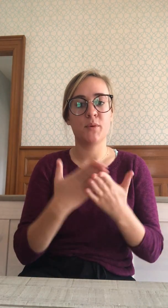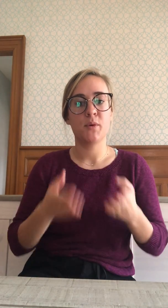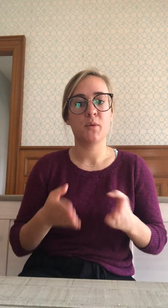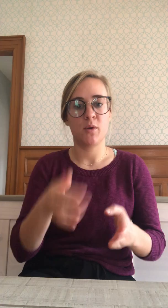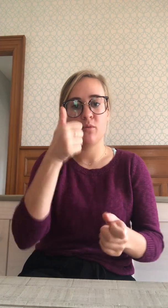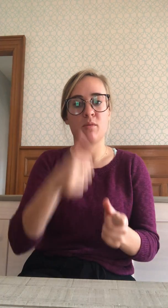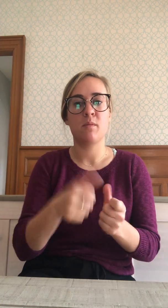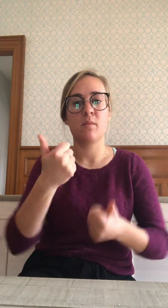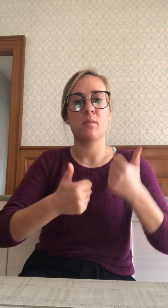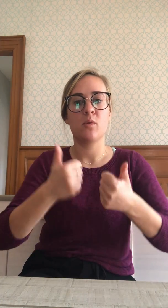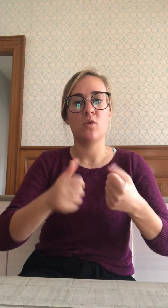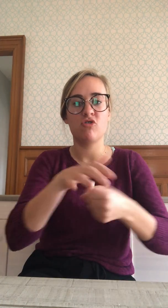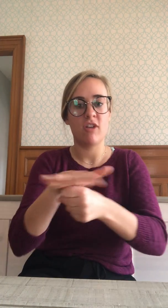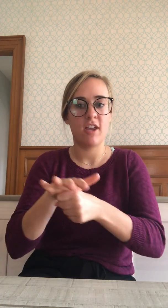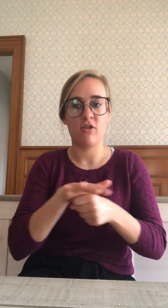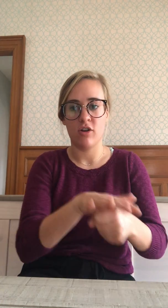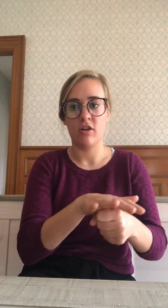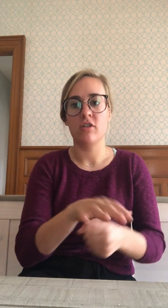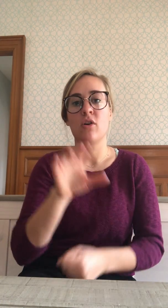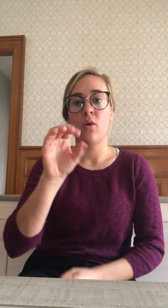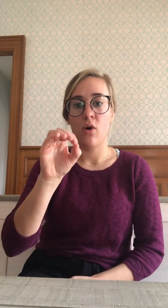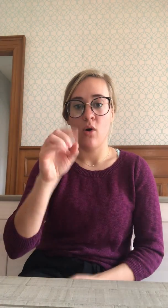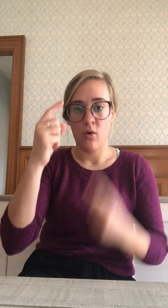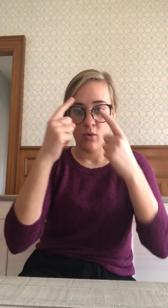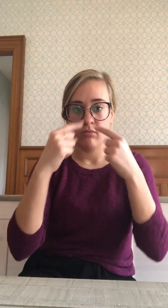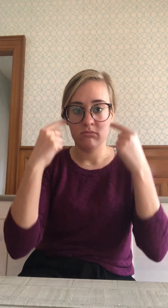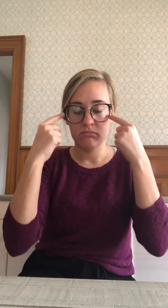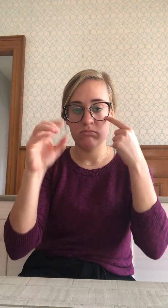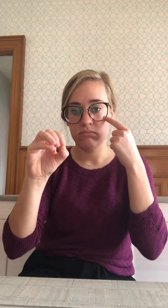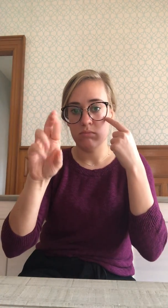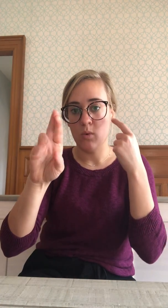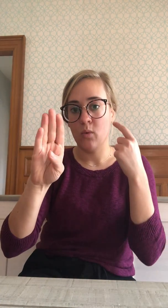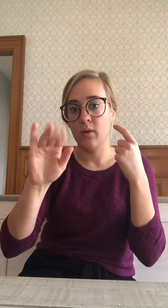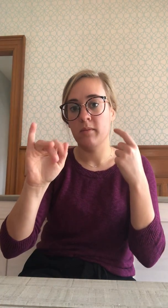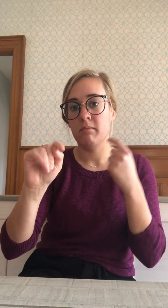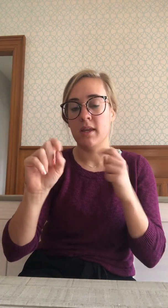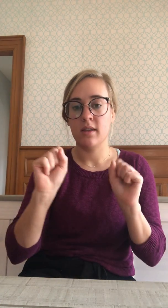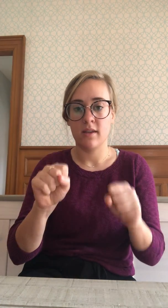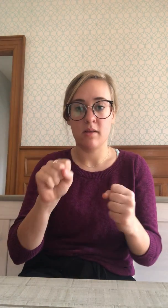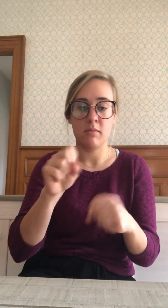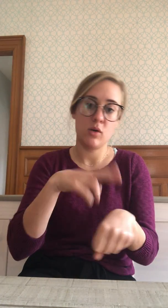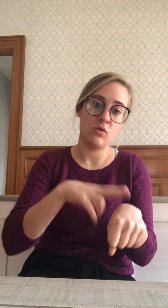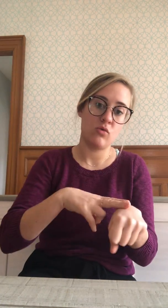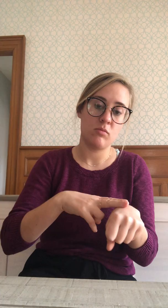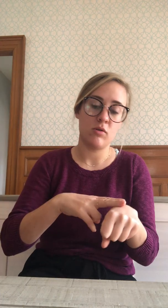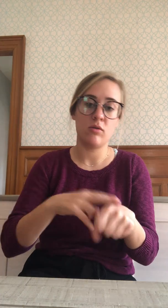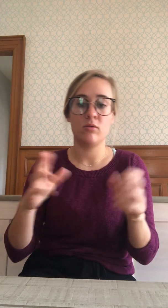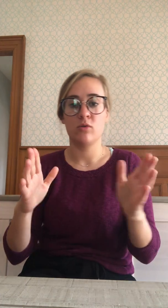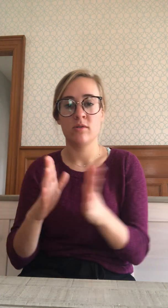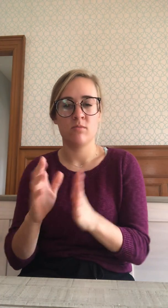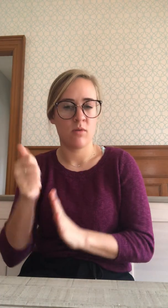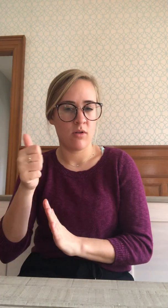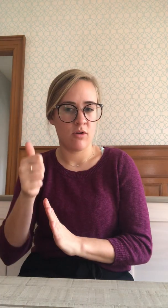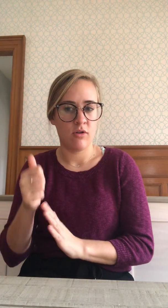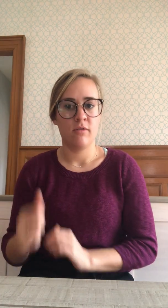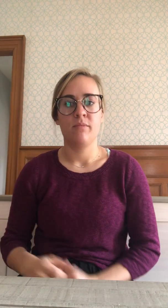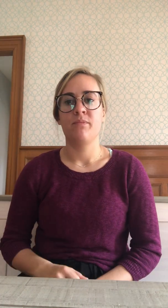affected. O is orbit, meaning the orbit can either be normal or smaller in size. M